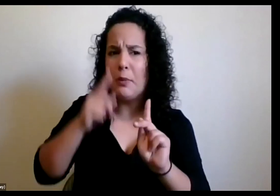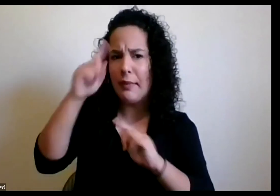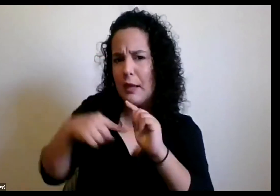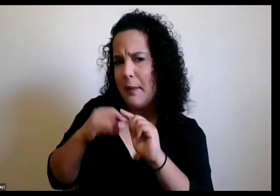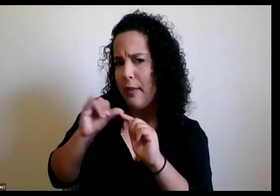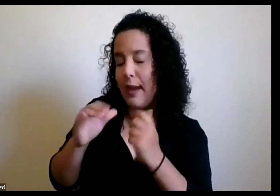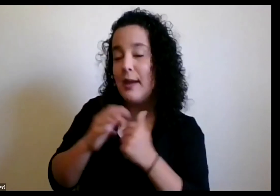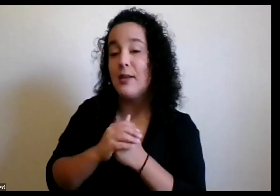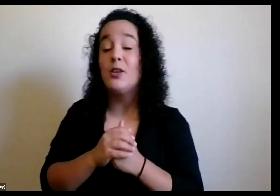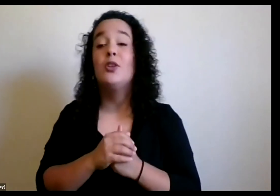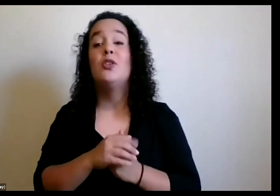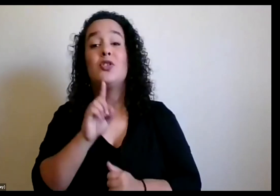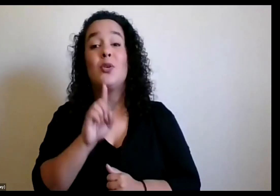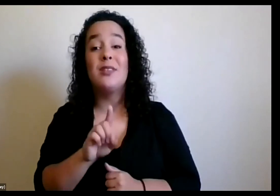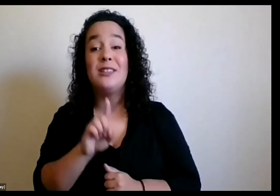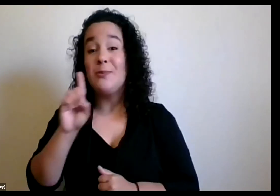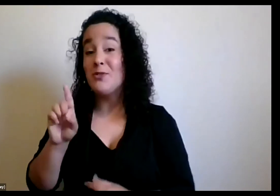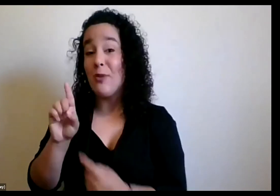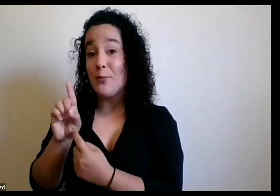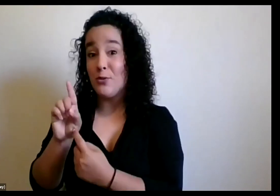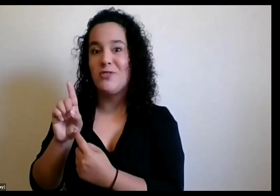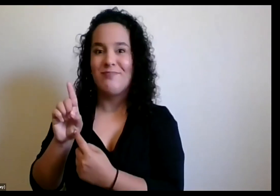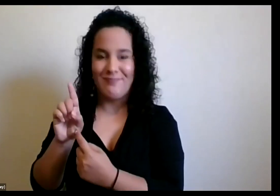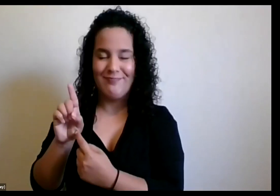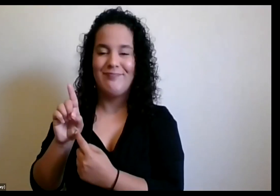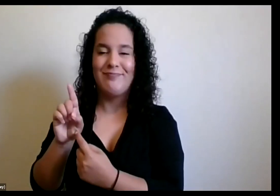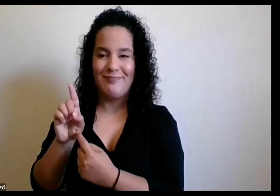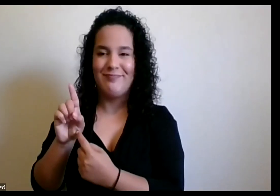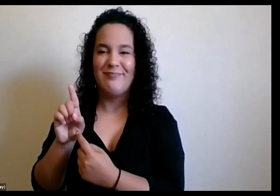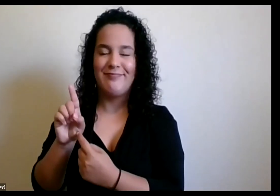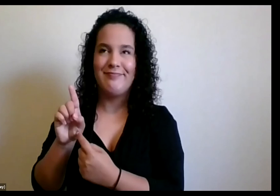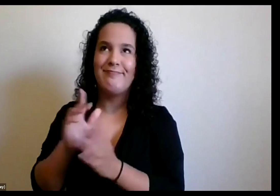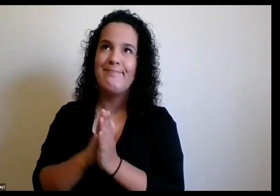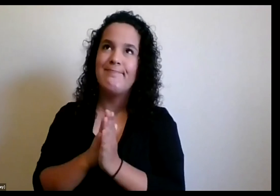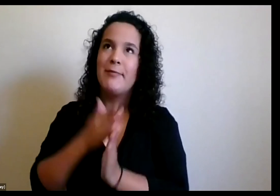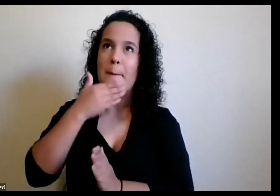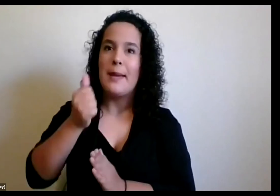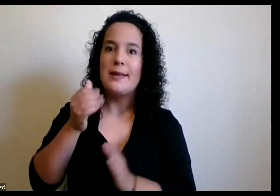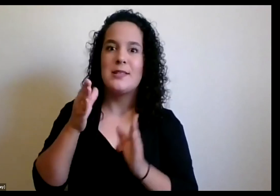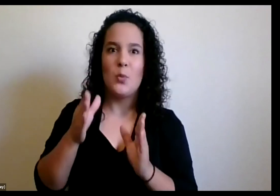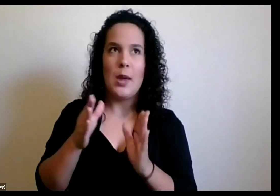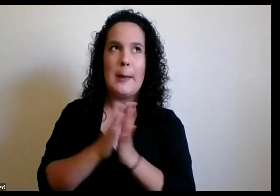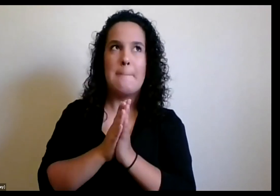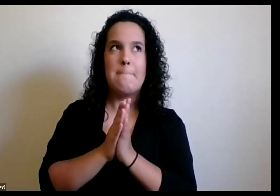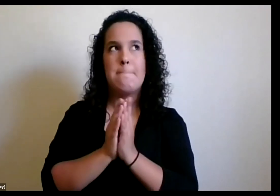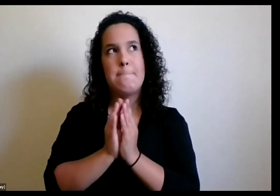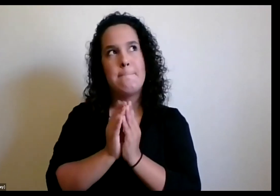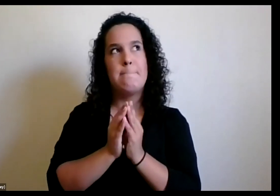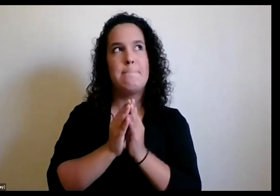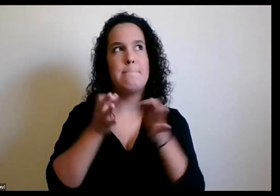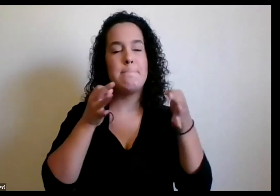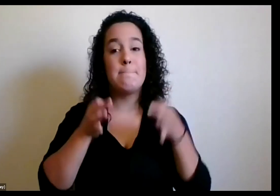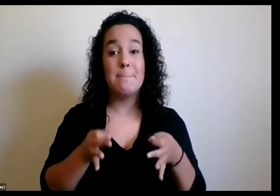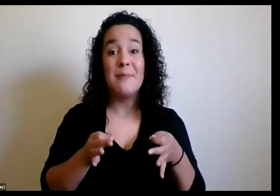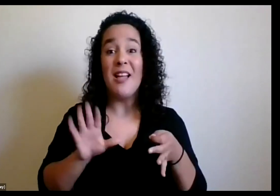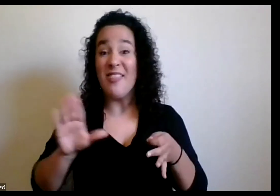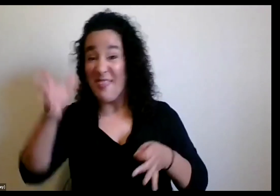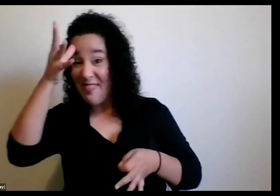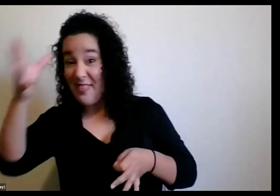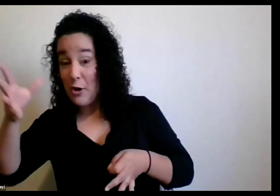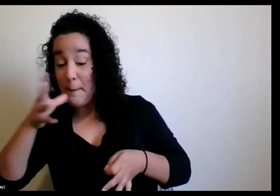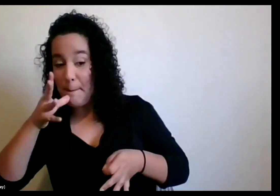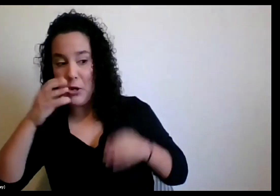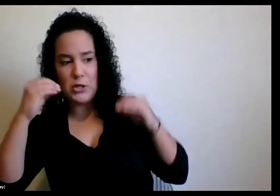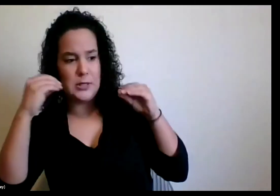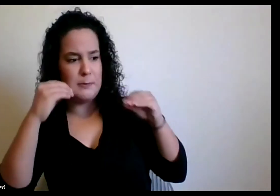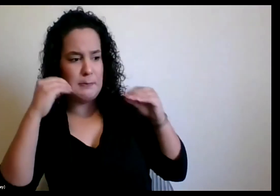disruptors, I think the best way to think about them is what their parents told them, they've tossed out the